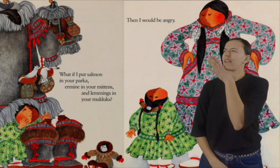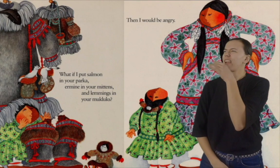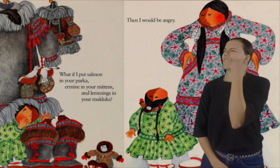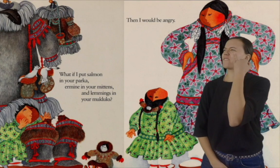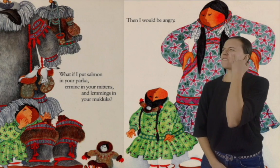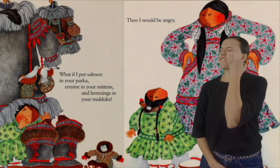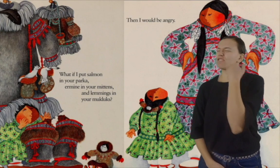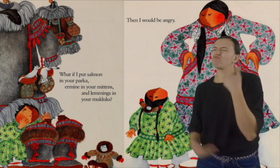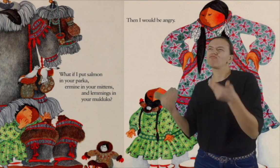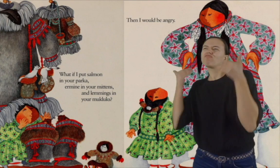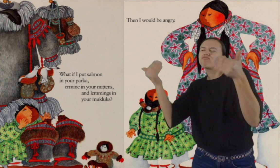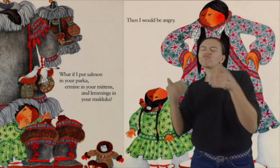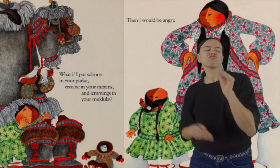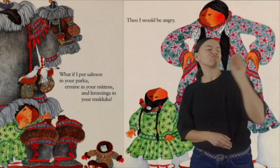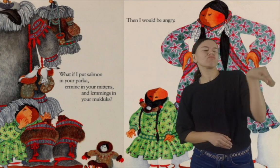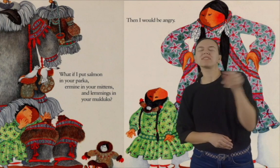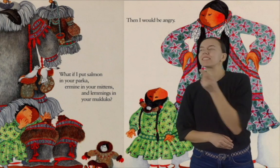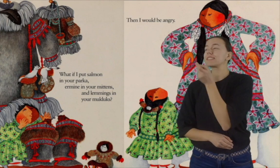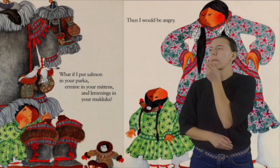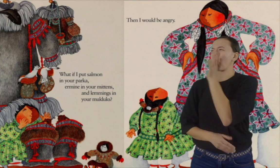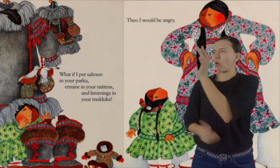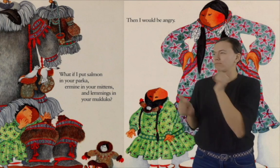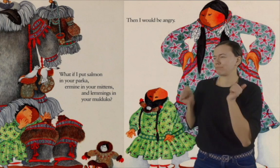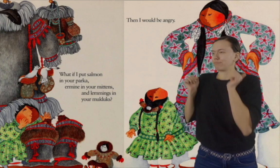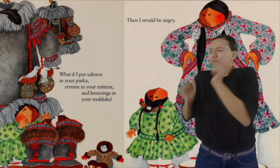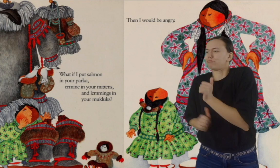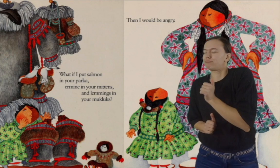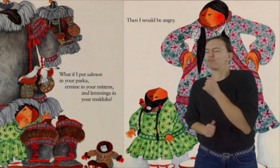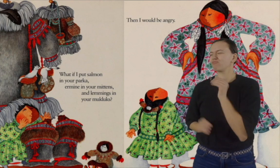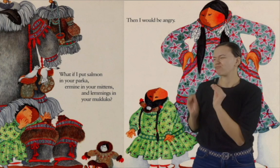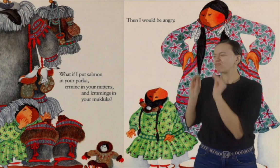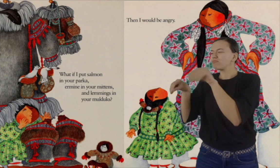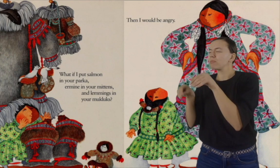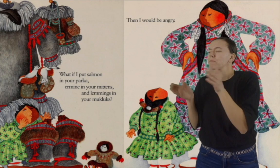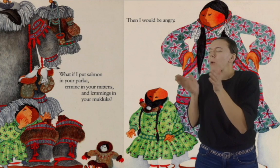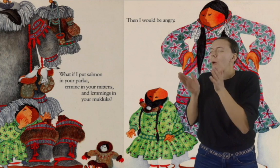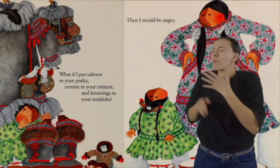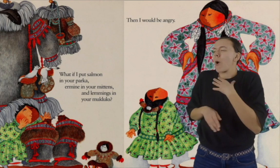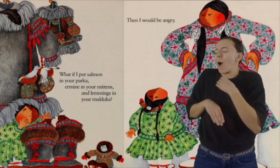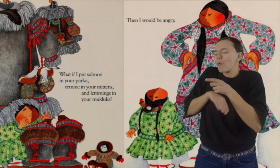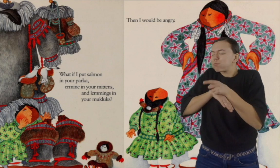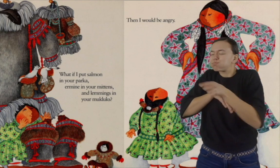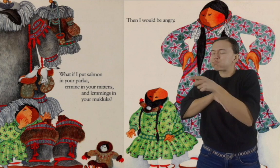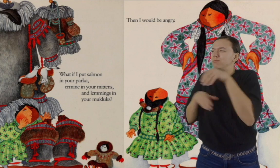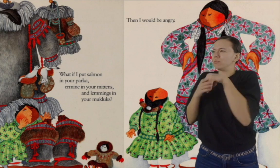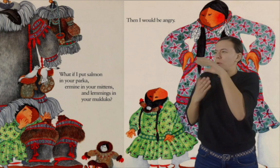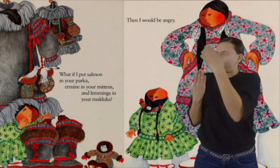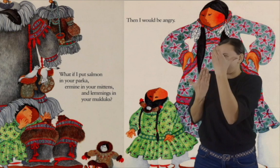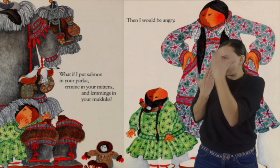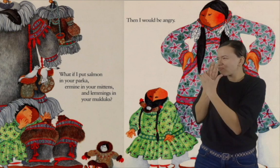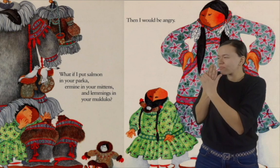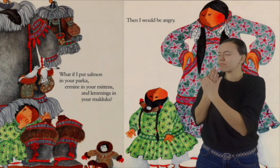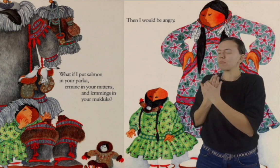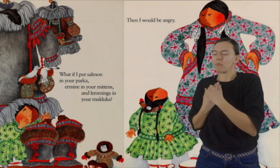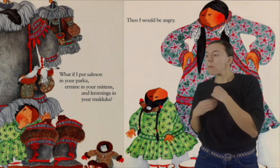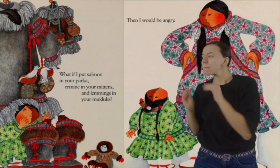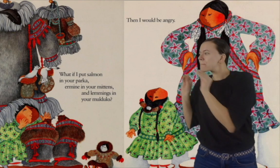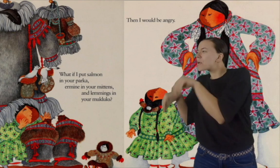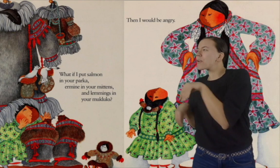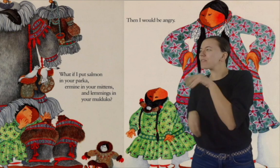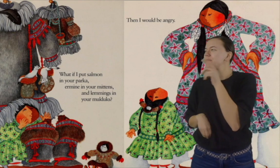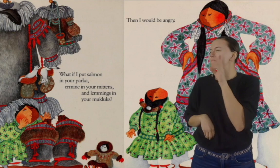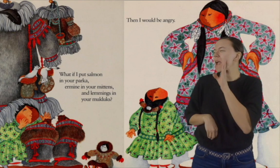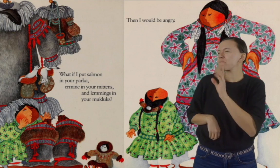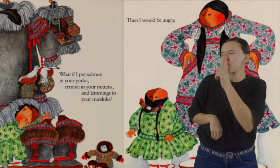What if I put salmon on your parka, ermine on your mittens, and lemmings in your mucklucks?